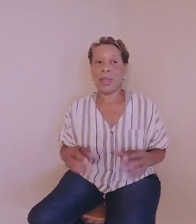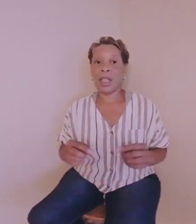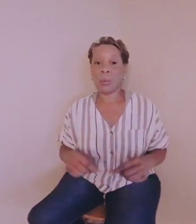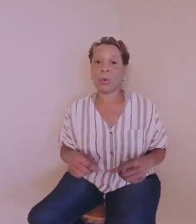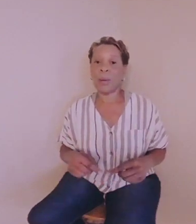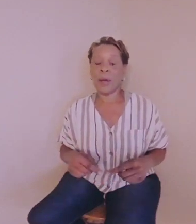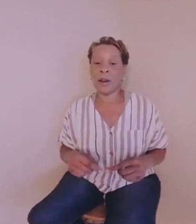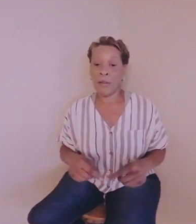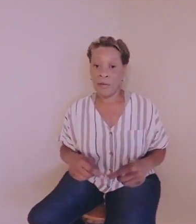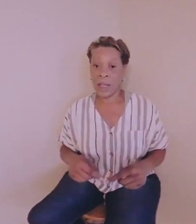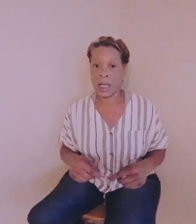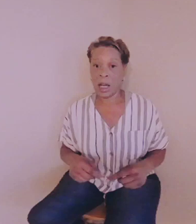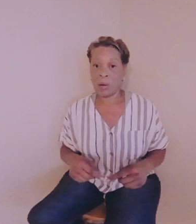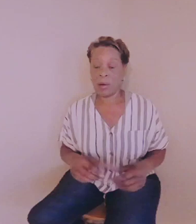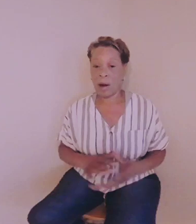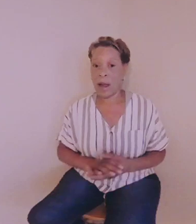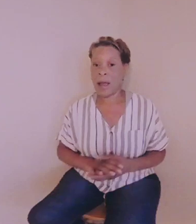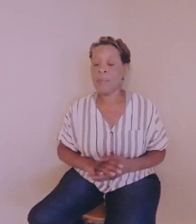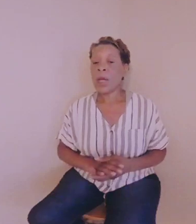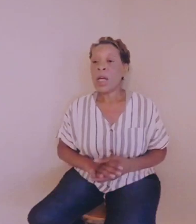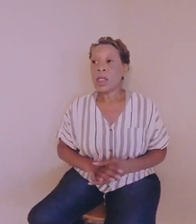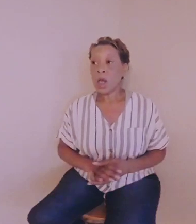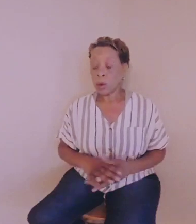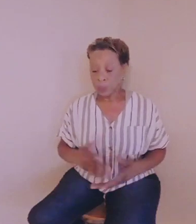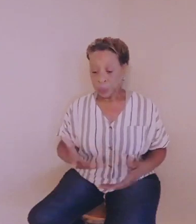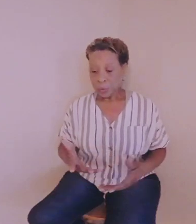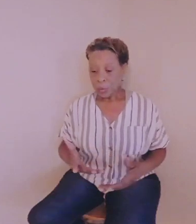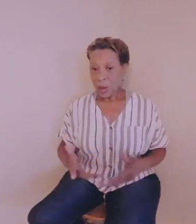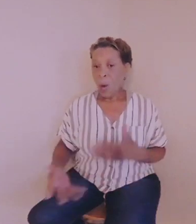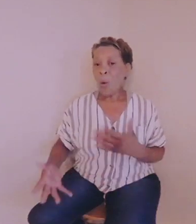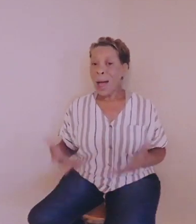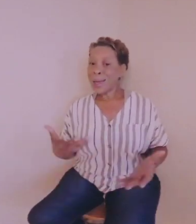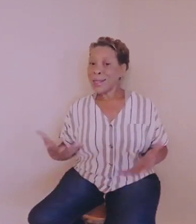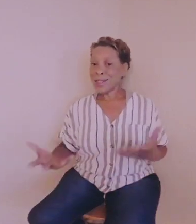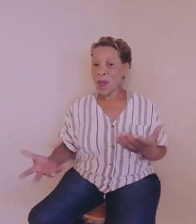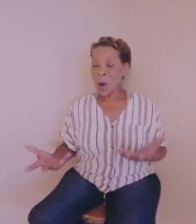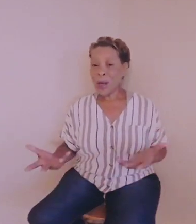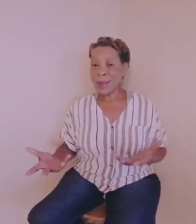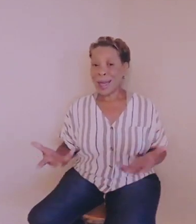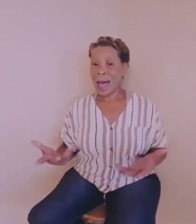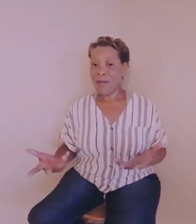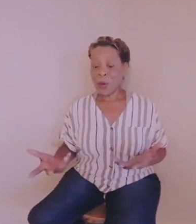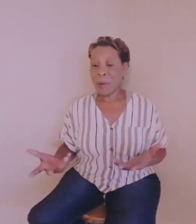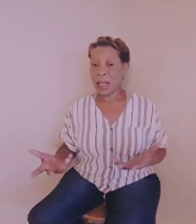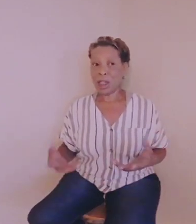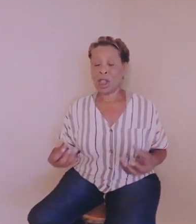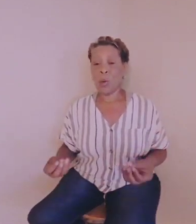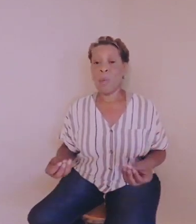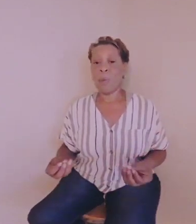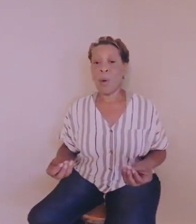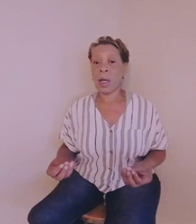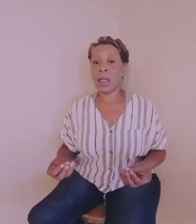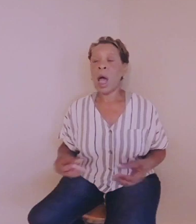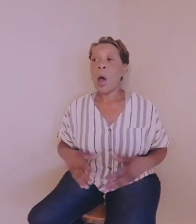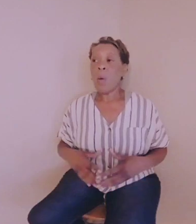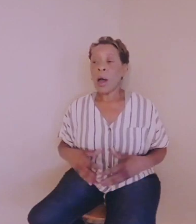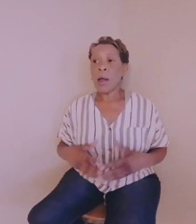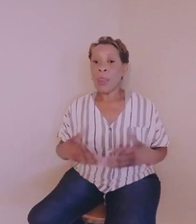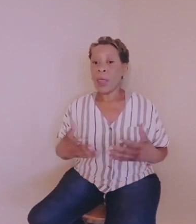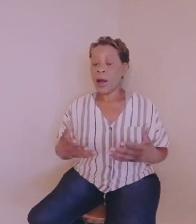this premiere video, all right? So why is knowing the alphabet so important? Well, there